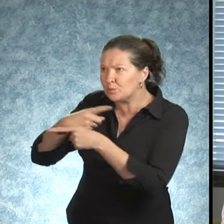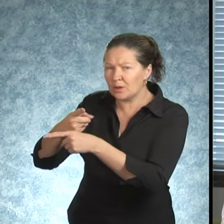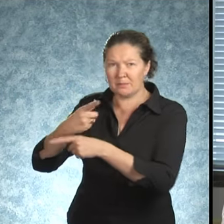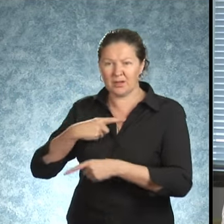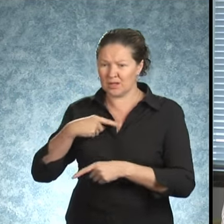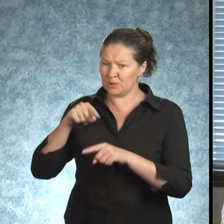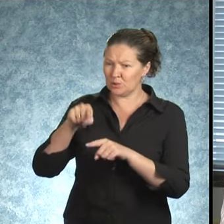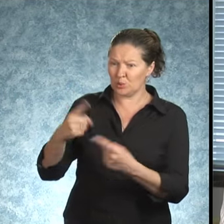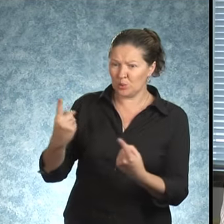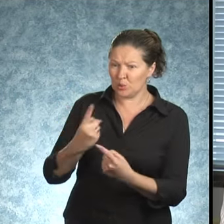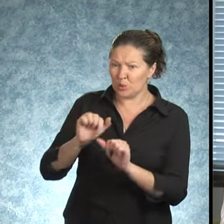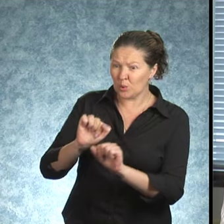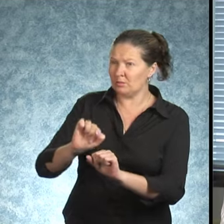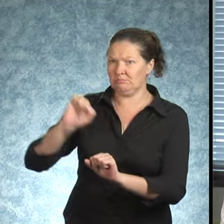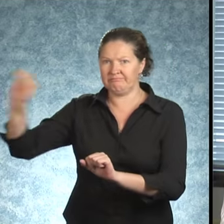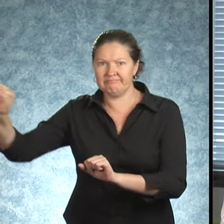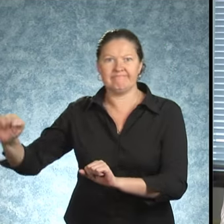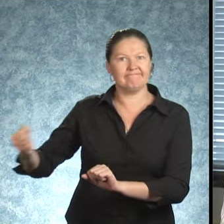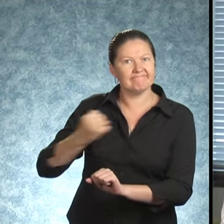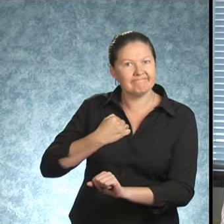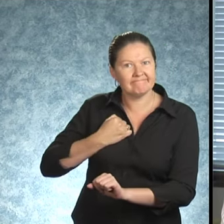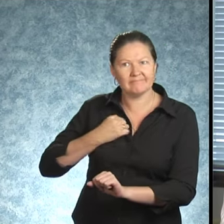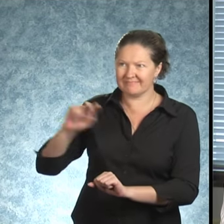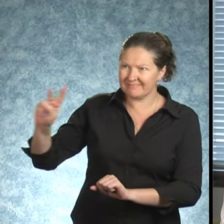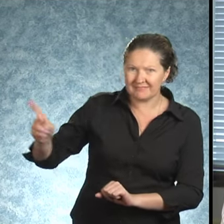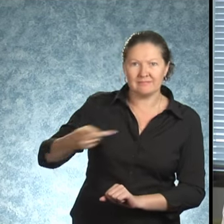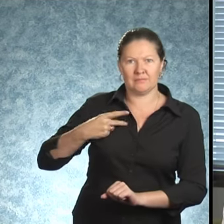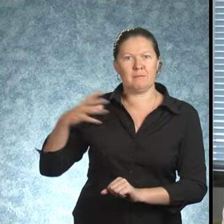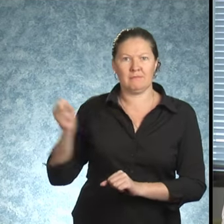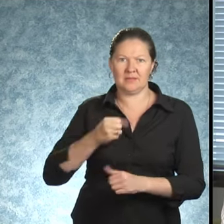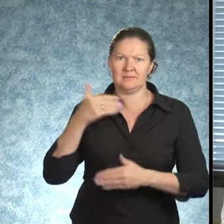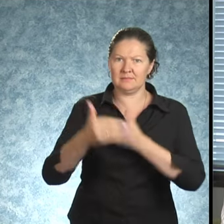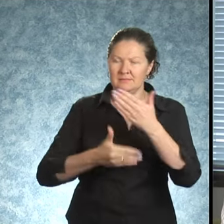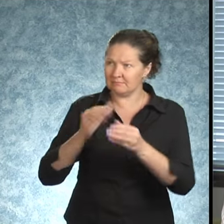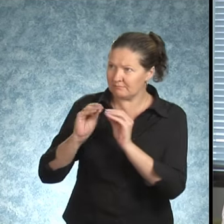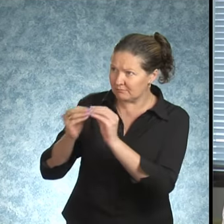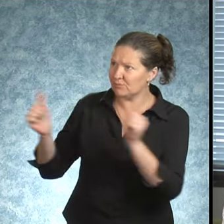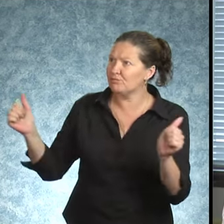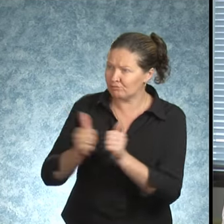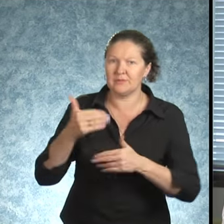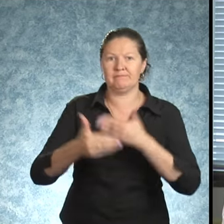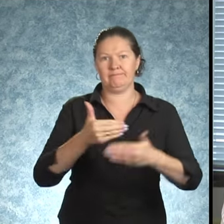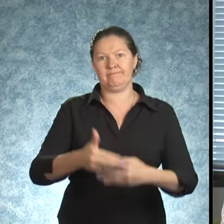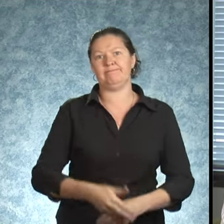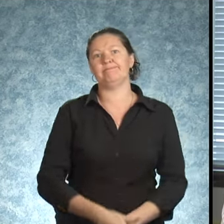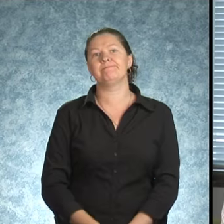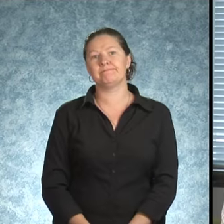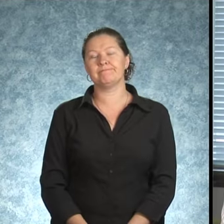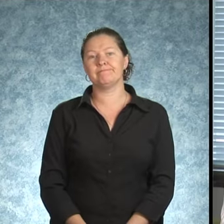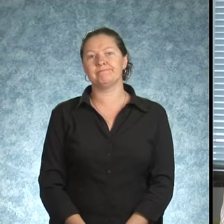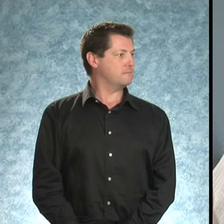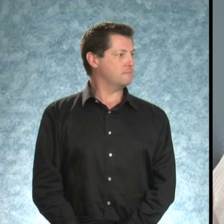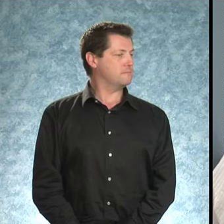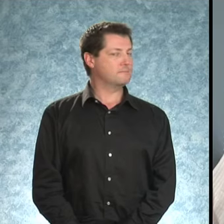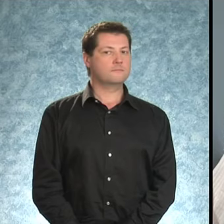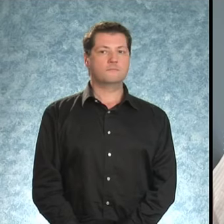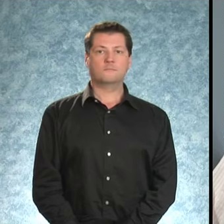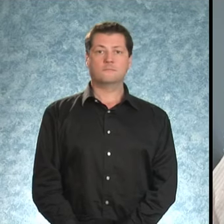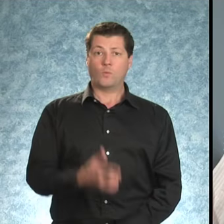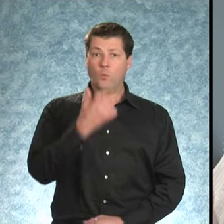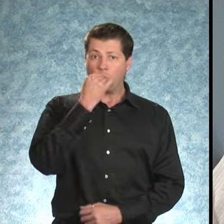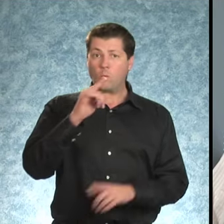own the thing together, so anything the two of you do should be done in consultation with the other person who owns it with you. An